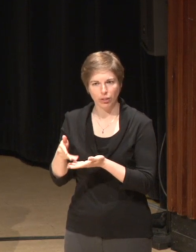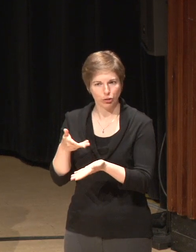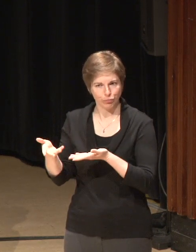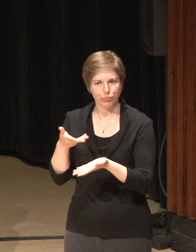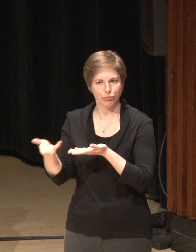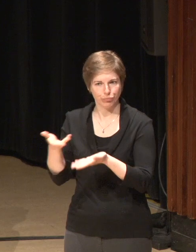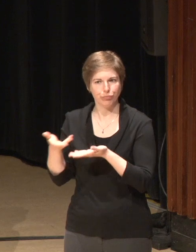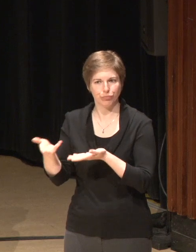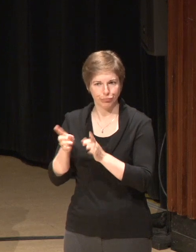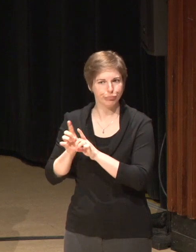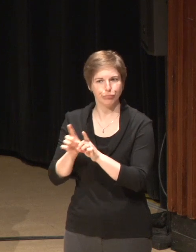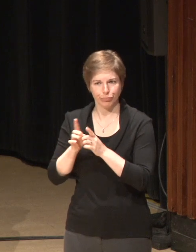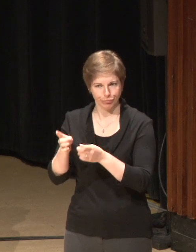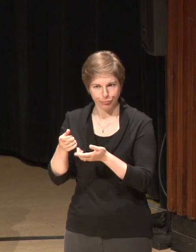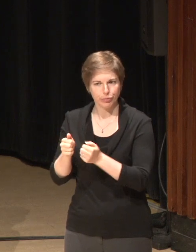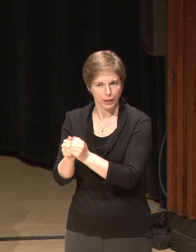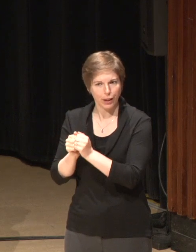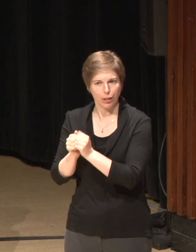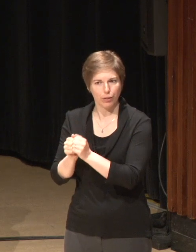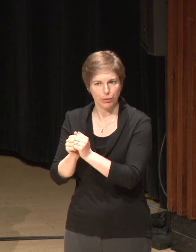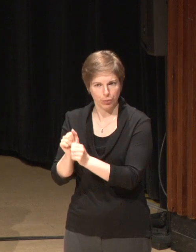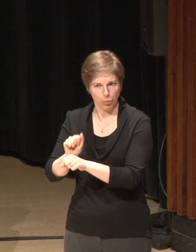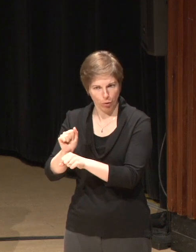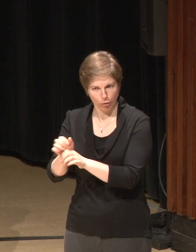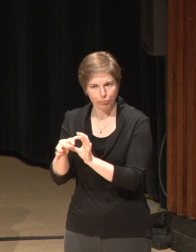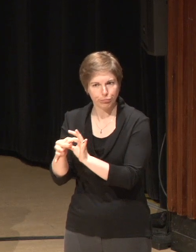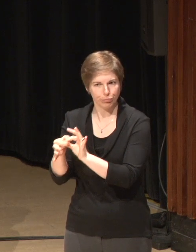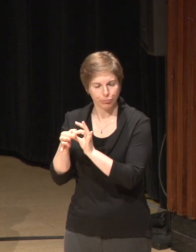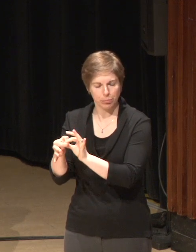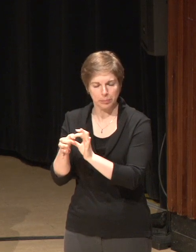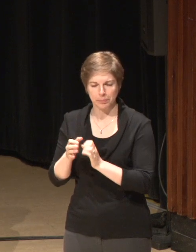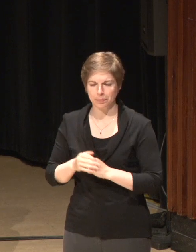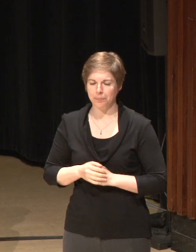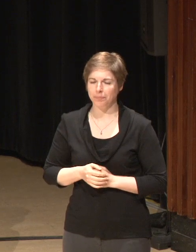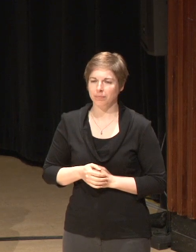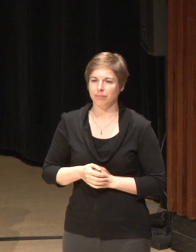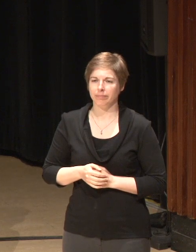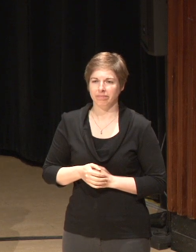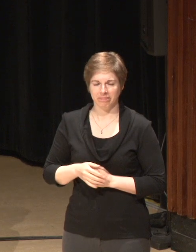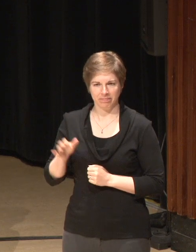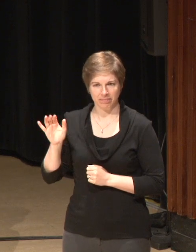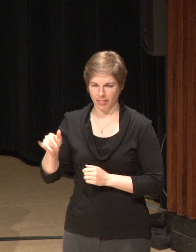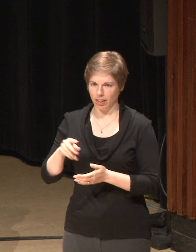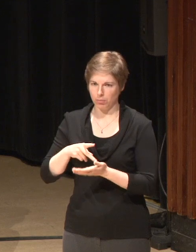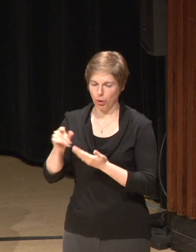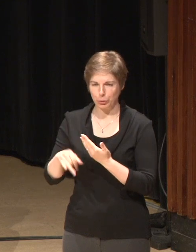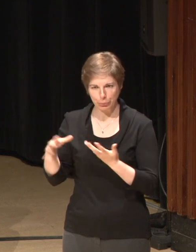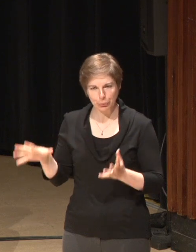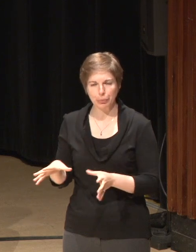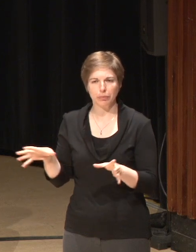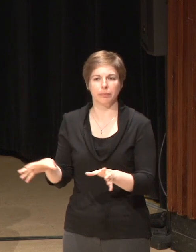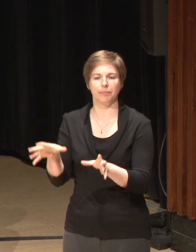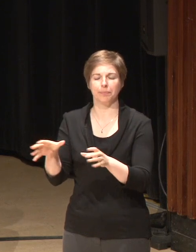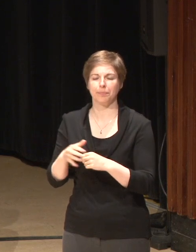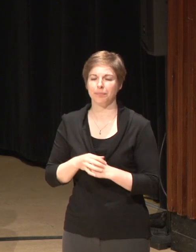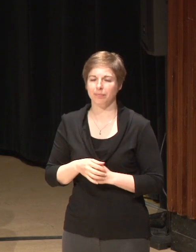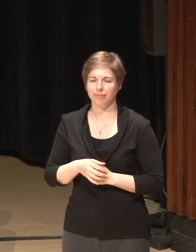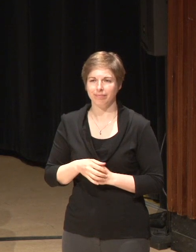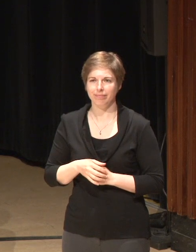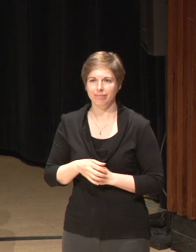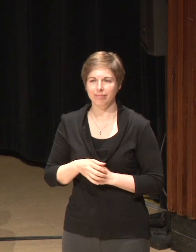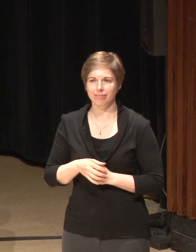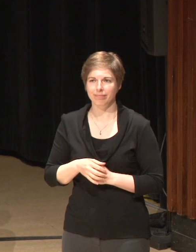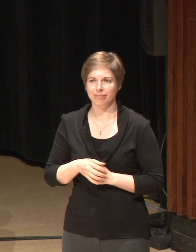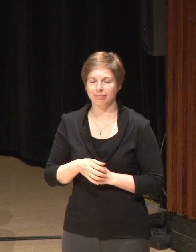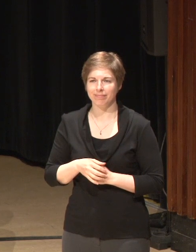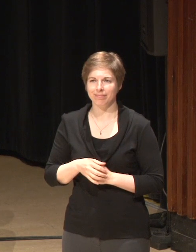in doing that project. And I remember as clear as if it was yesterday, as I walked out of his